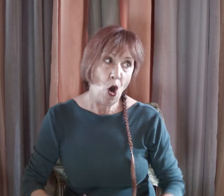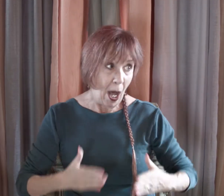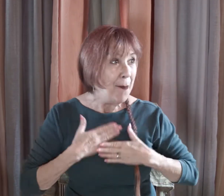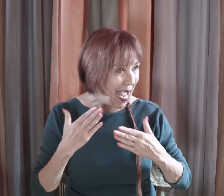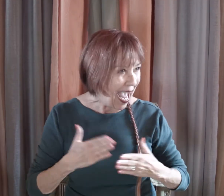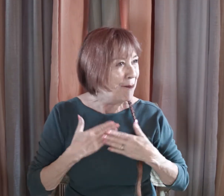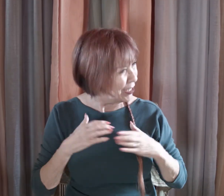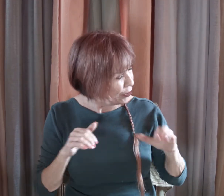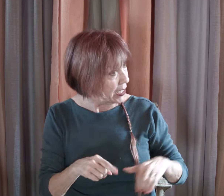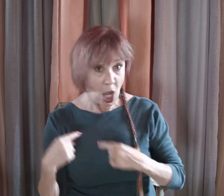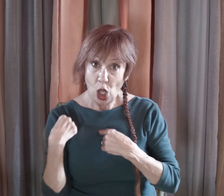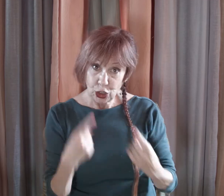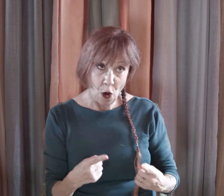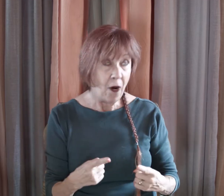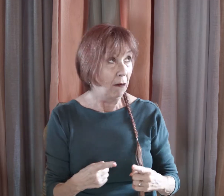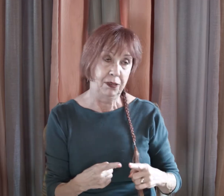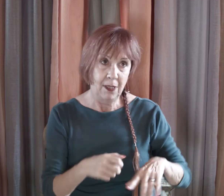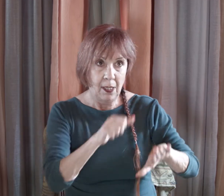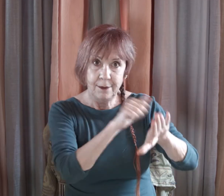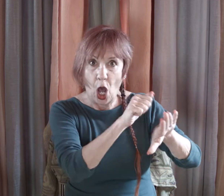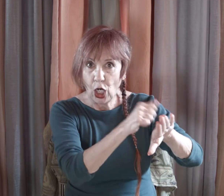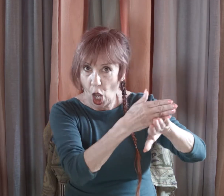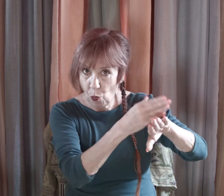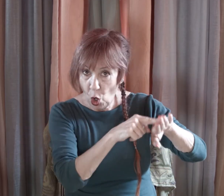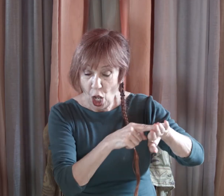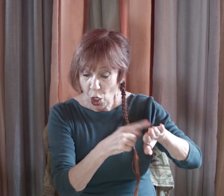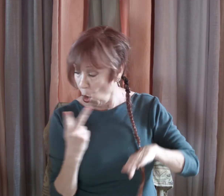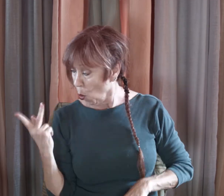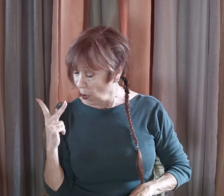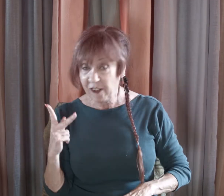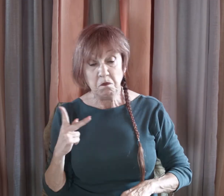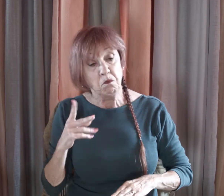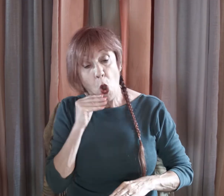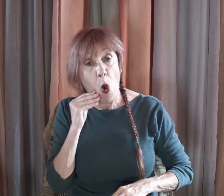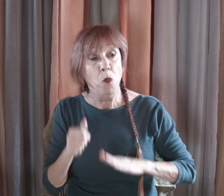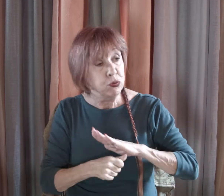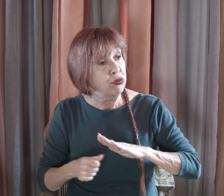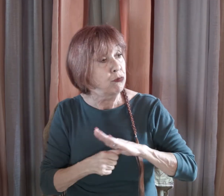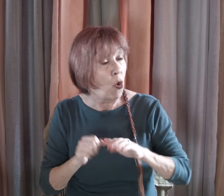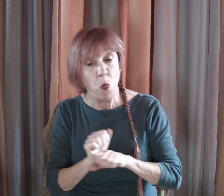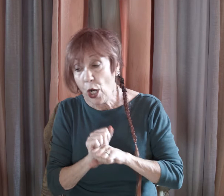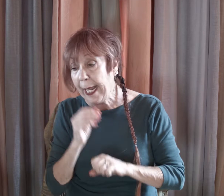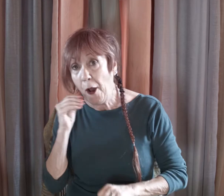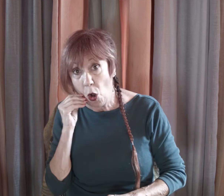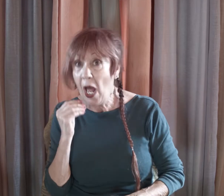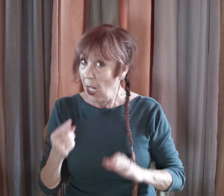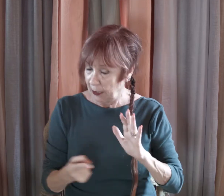you? Very happy to do it. So far, knock on wood, we've been pretty much at home, working from home, and I